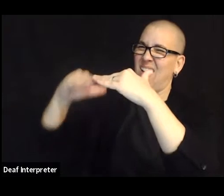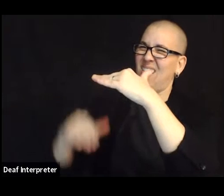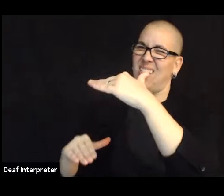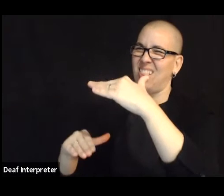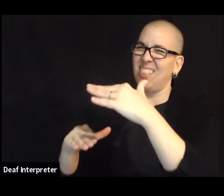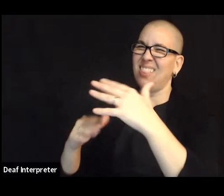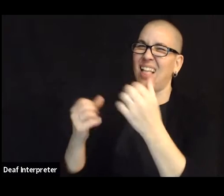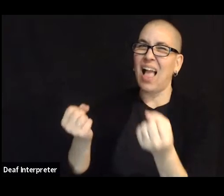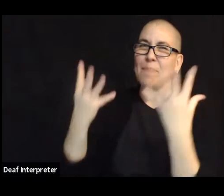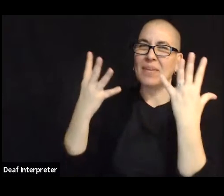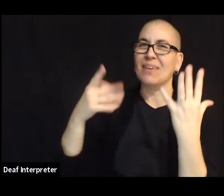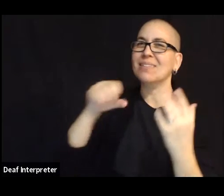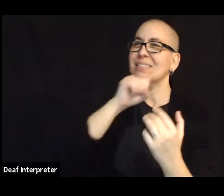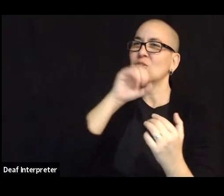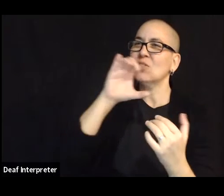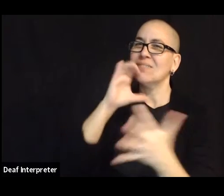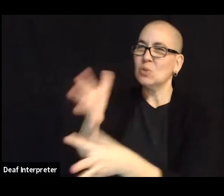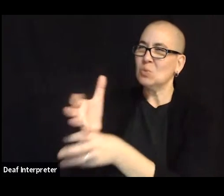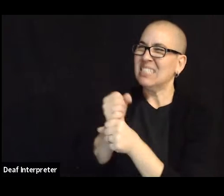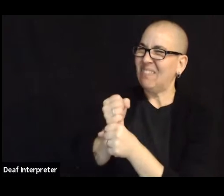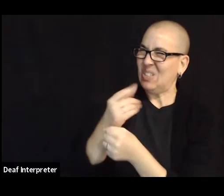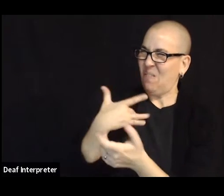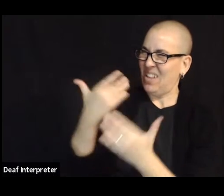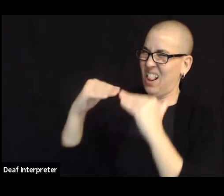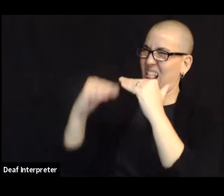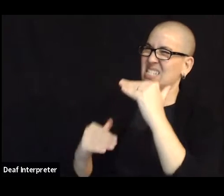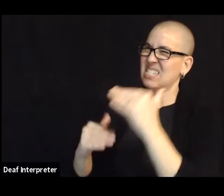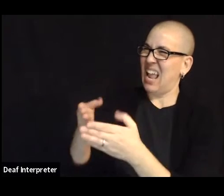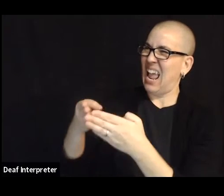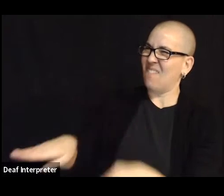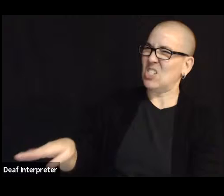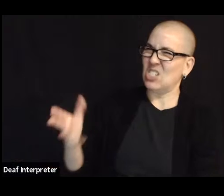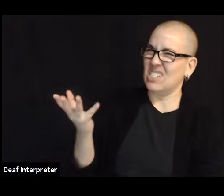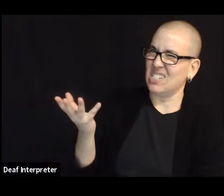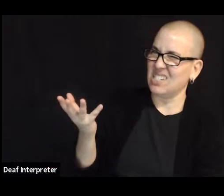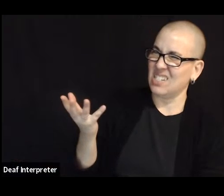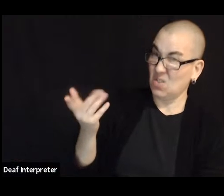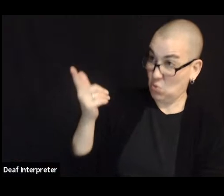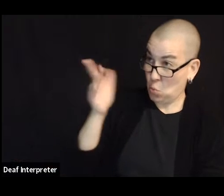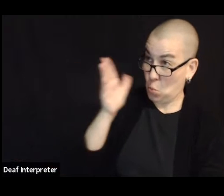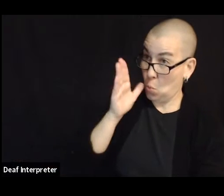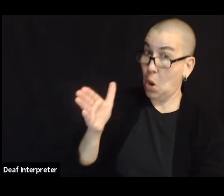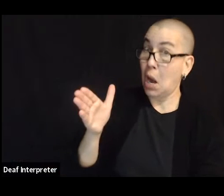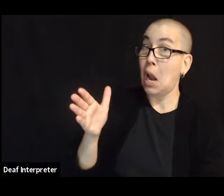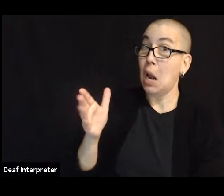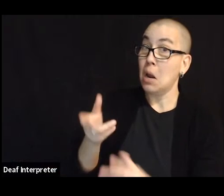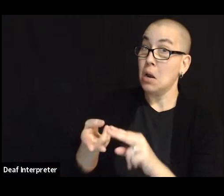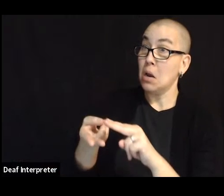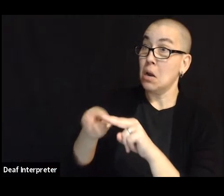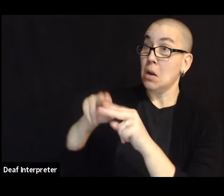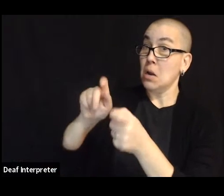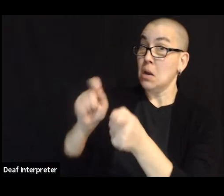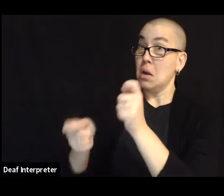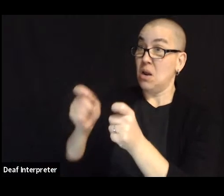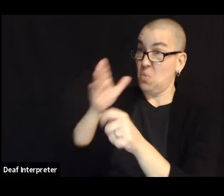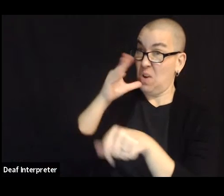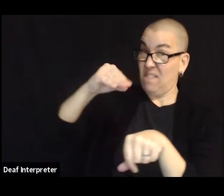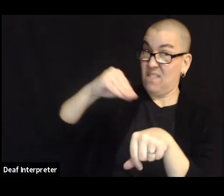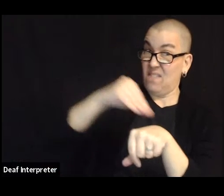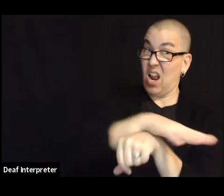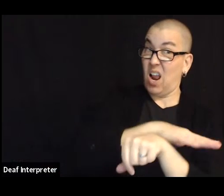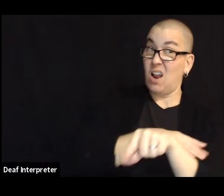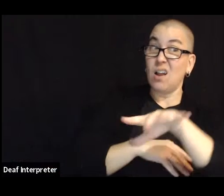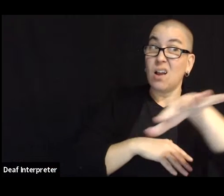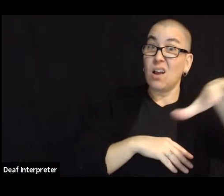change the way they distribute doses in a way that could hurt Minnesota if for some reason the data on our number of vaccinations is kind of holding us